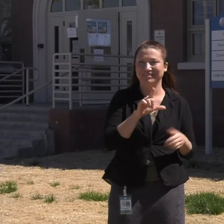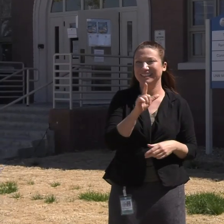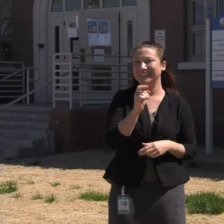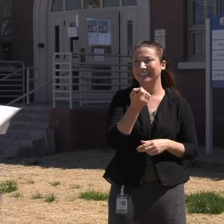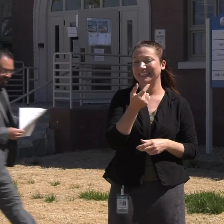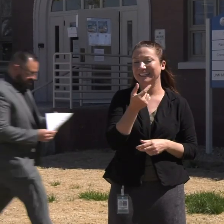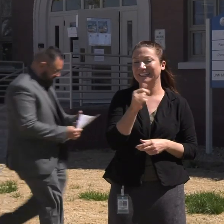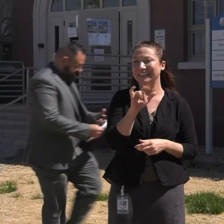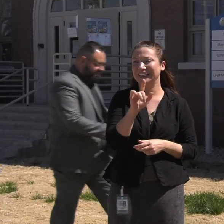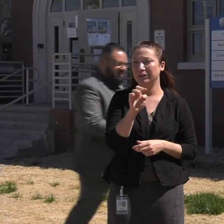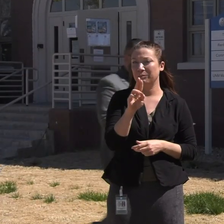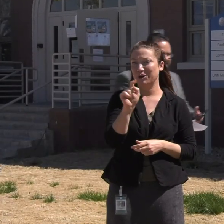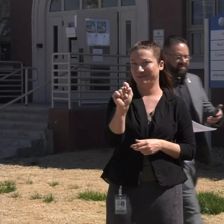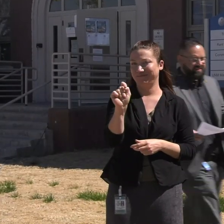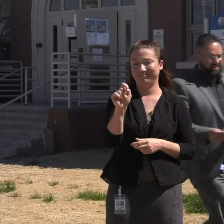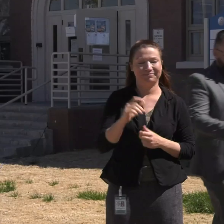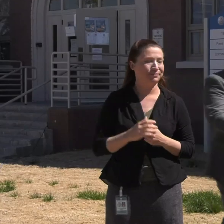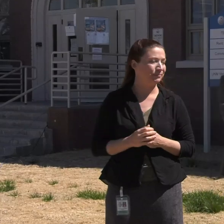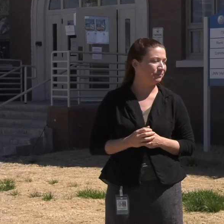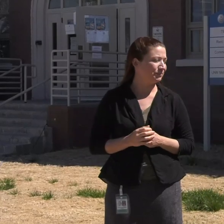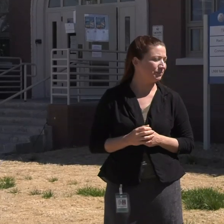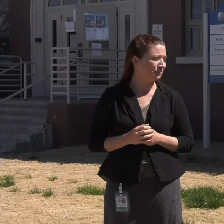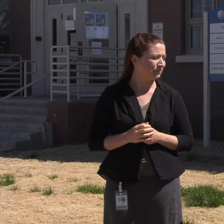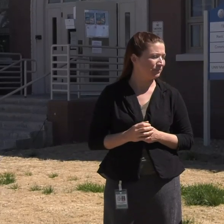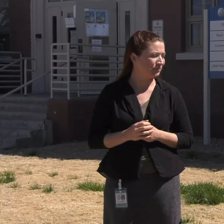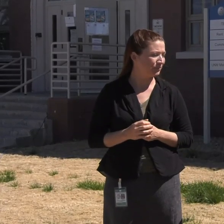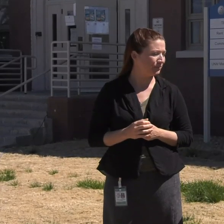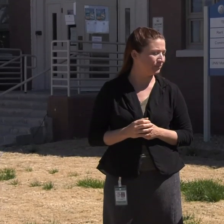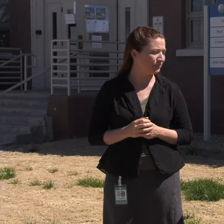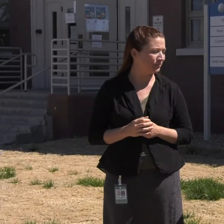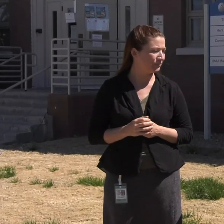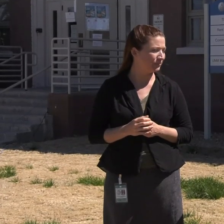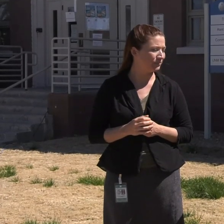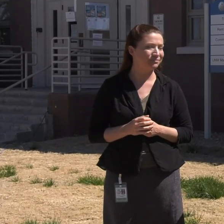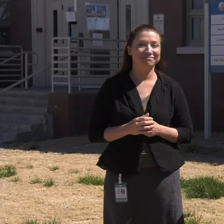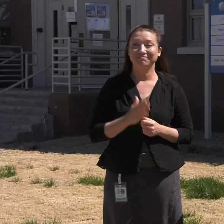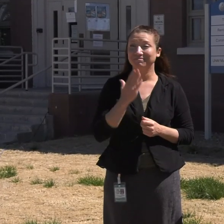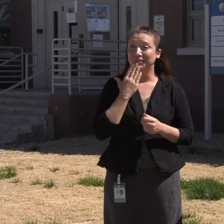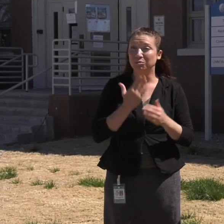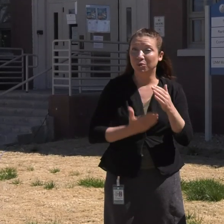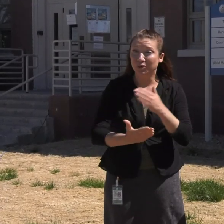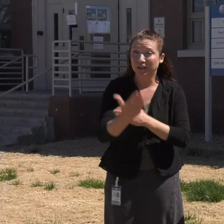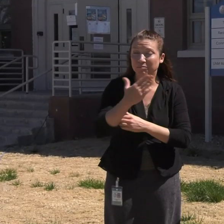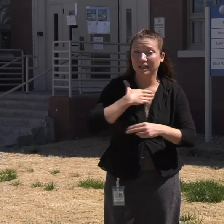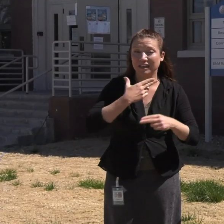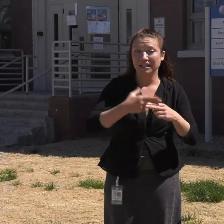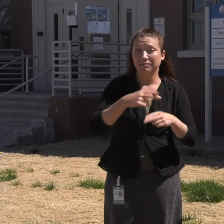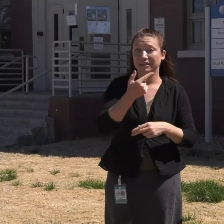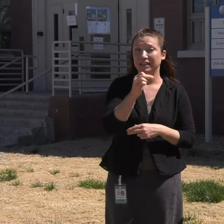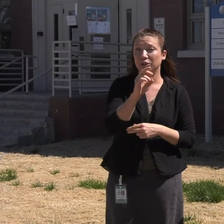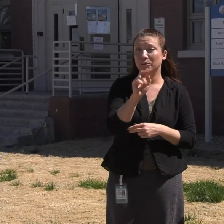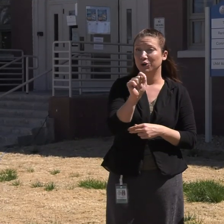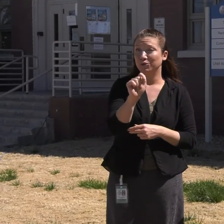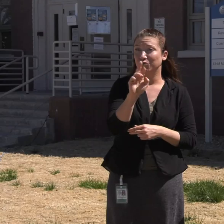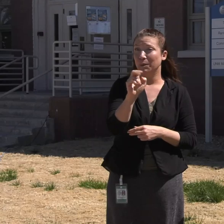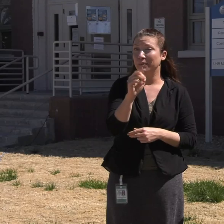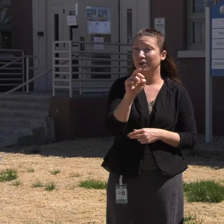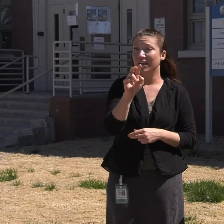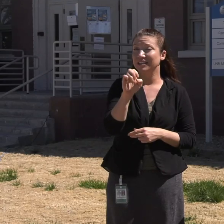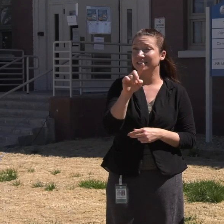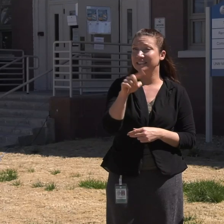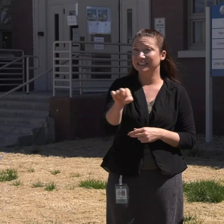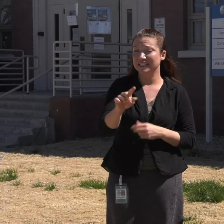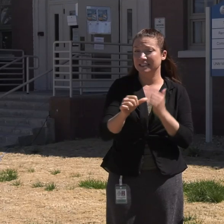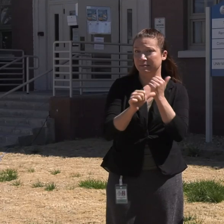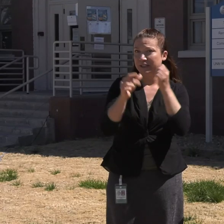Good morning. My name is Gilbert Ramirez, Deputy Director, working